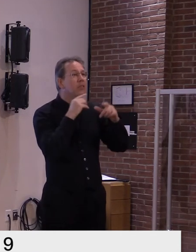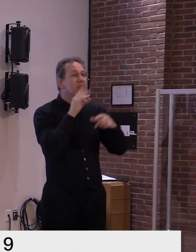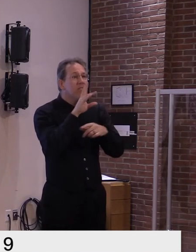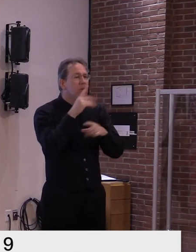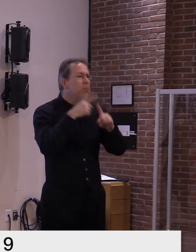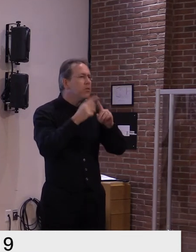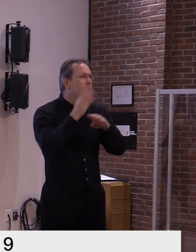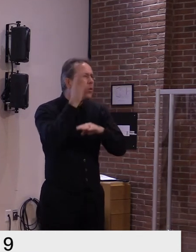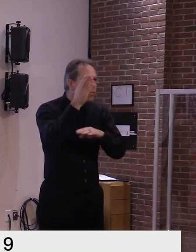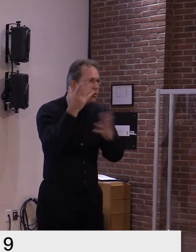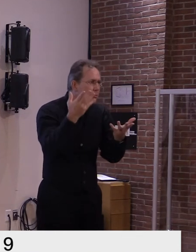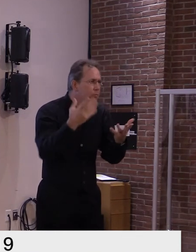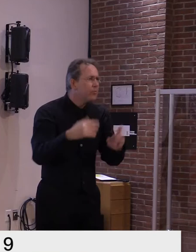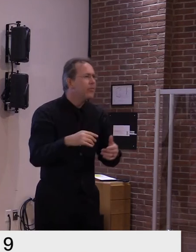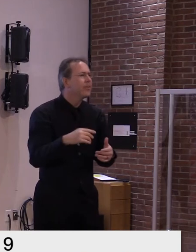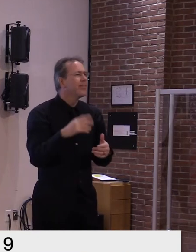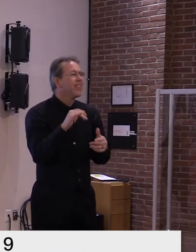people